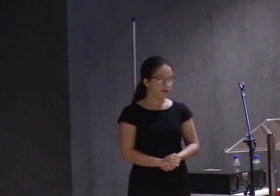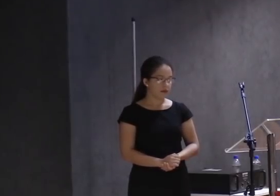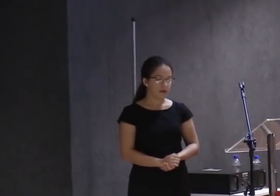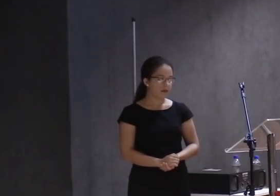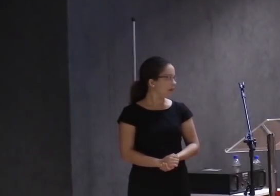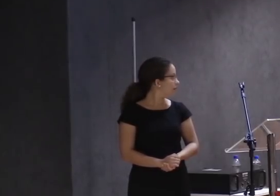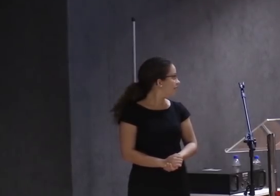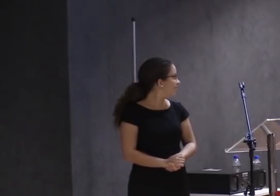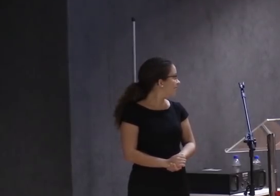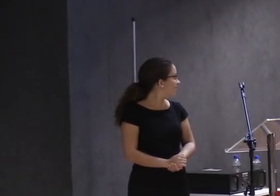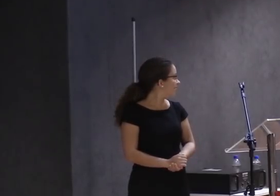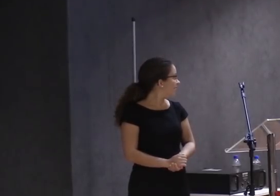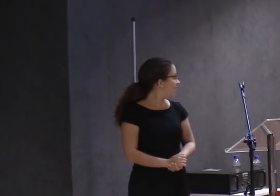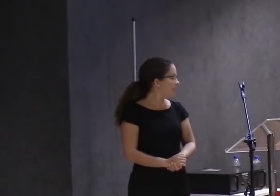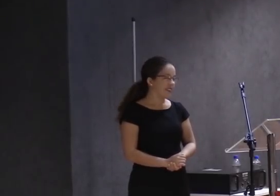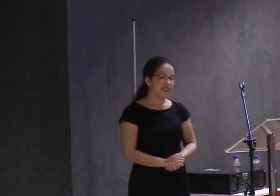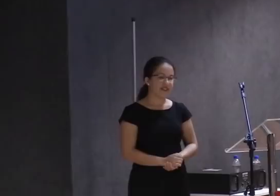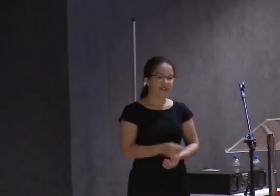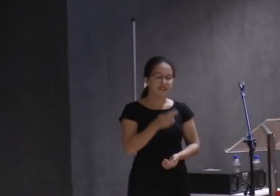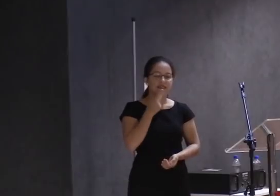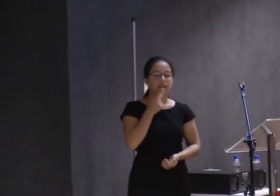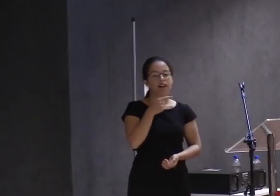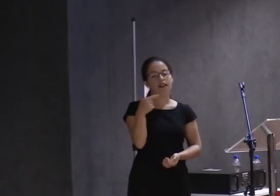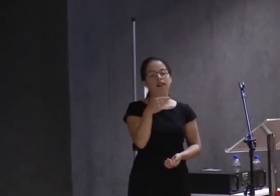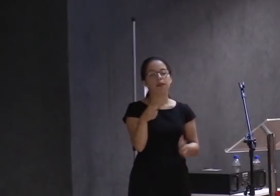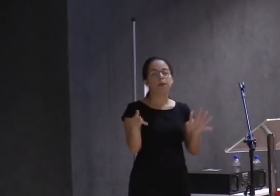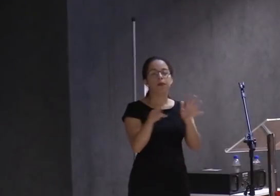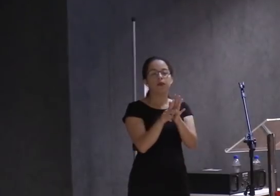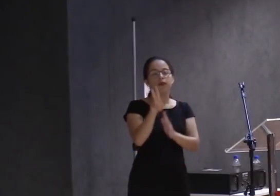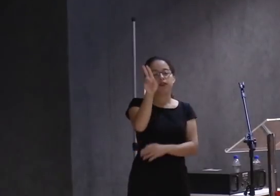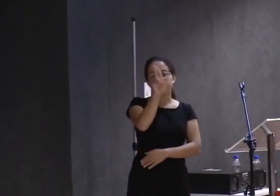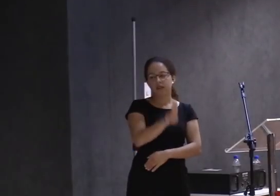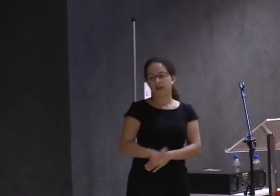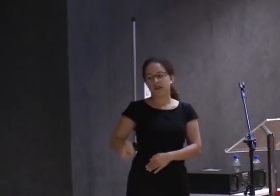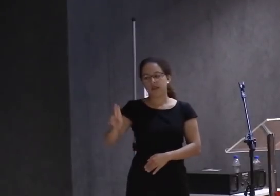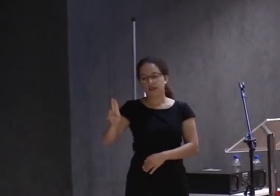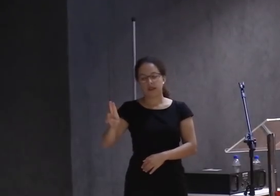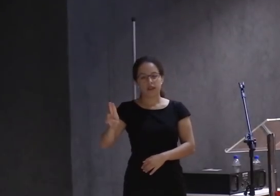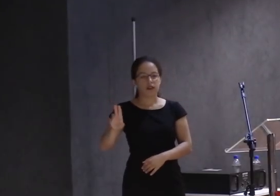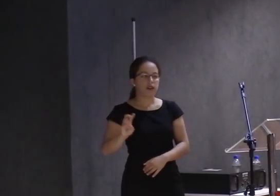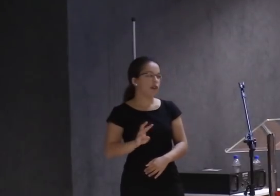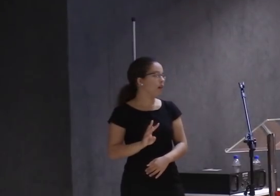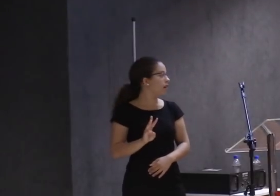Sou Chicago. Ela vem da universidade de